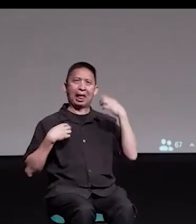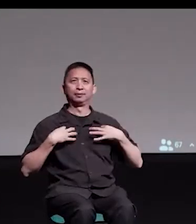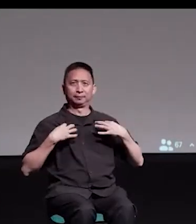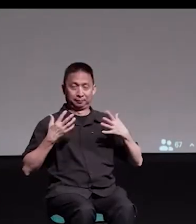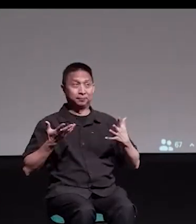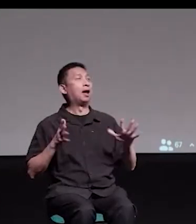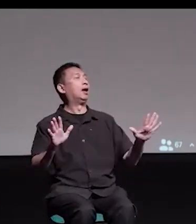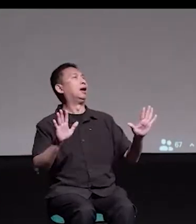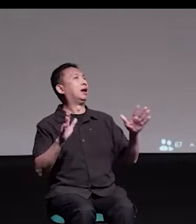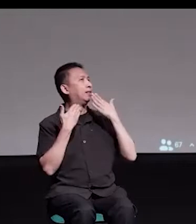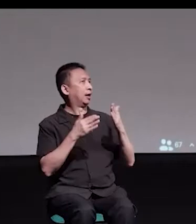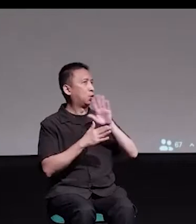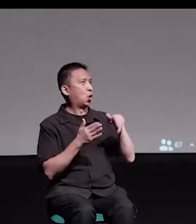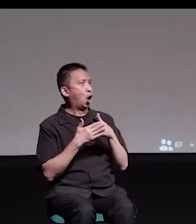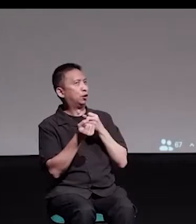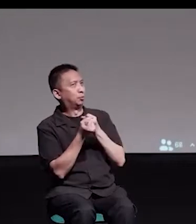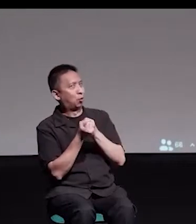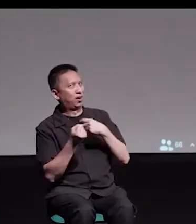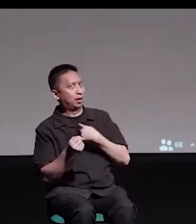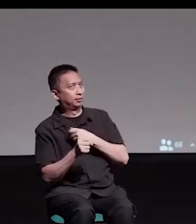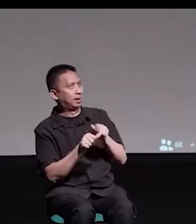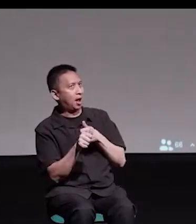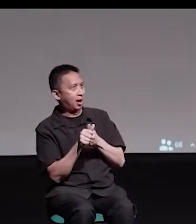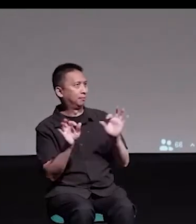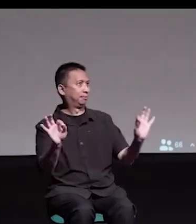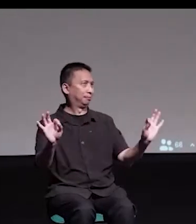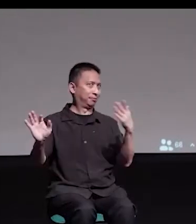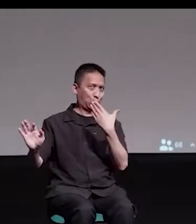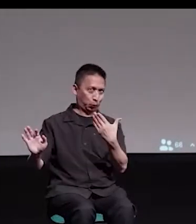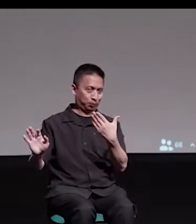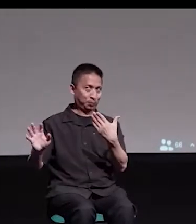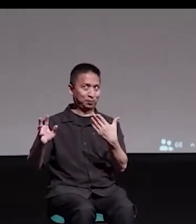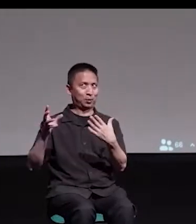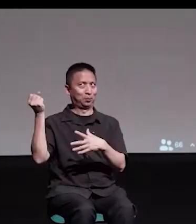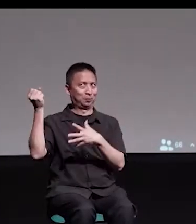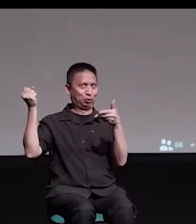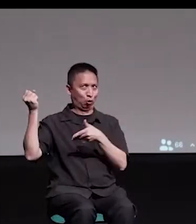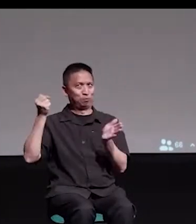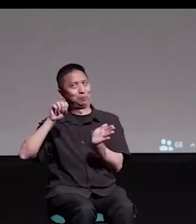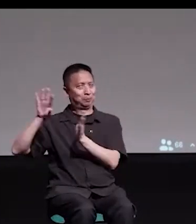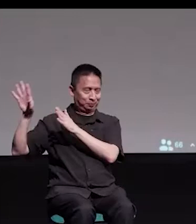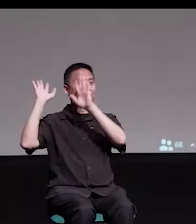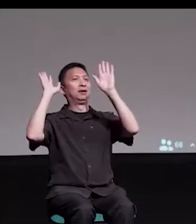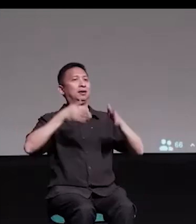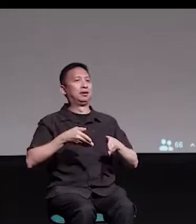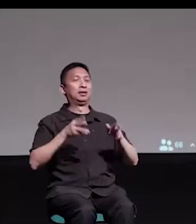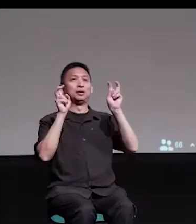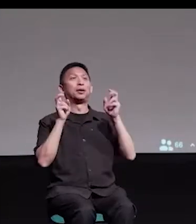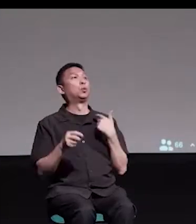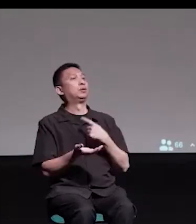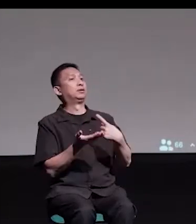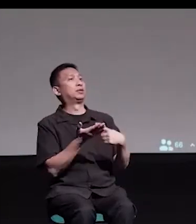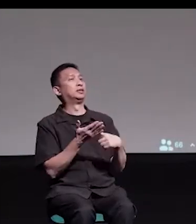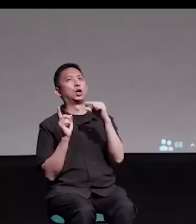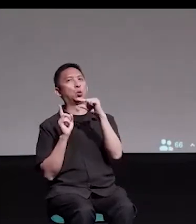much to everyone who's been making this possible and to everyone here. I appreciate that. So we're talking about words